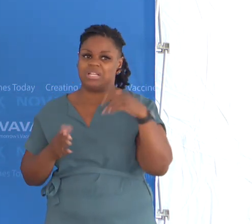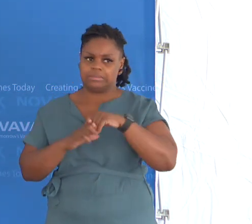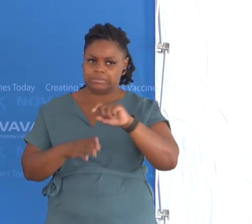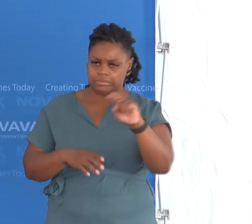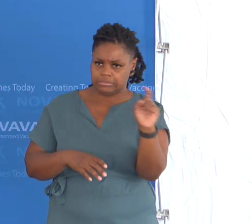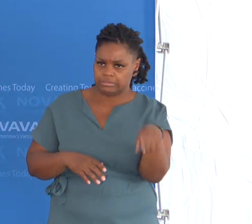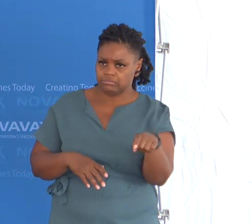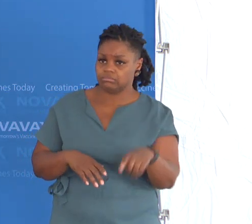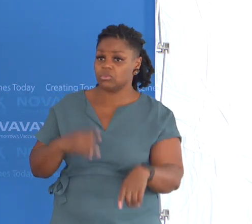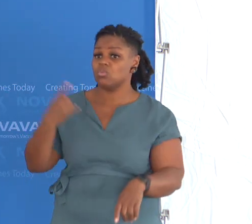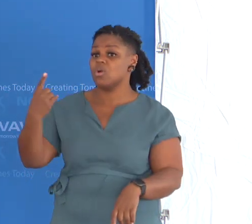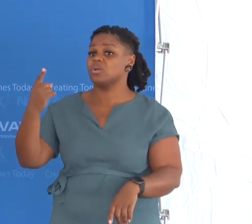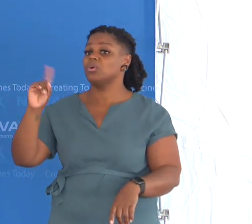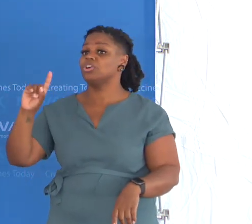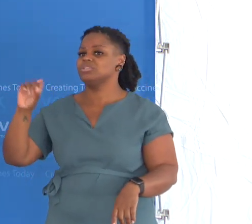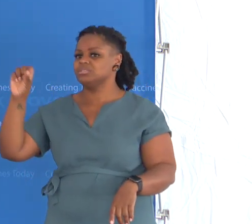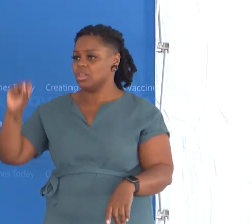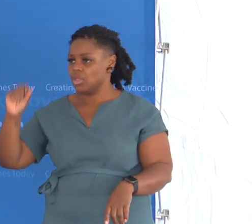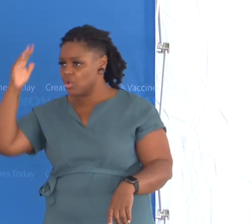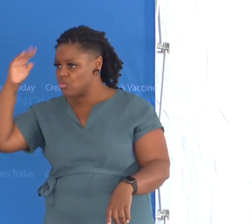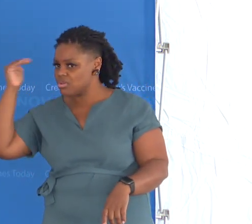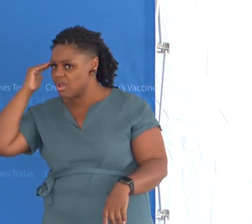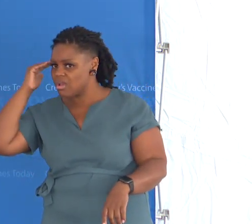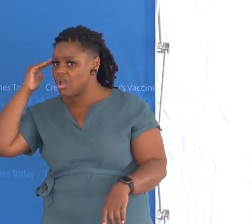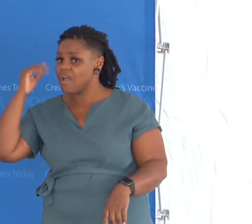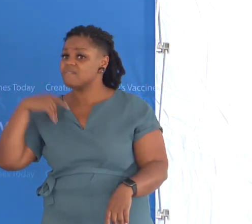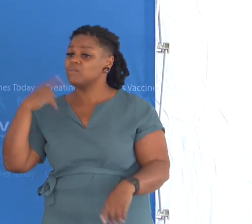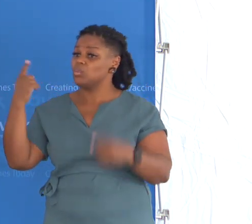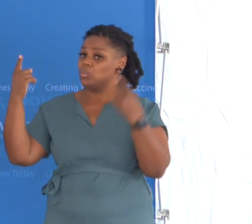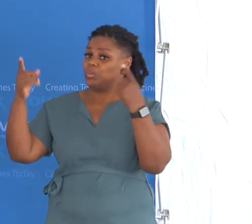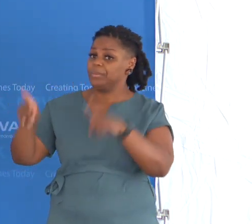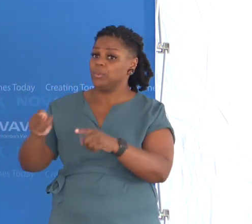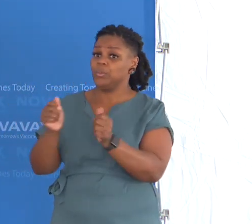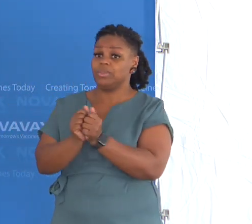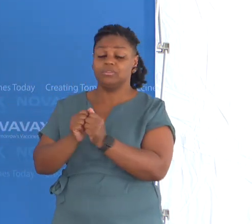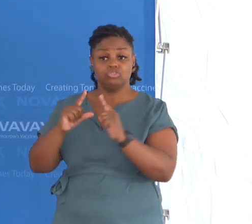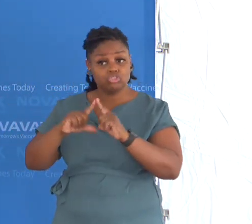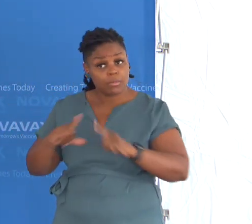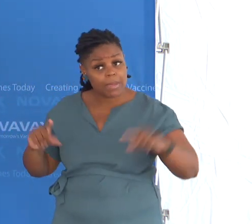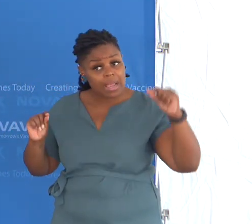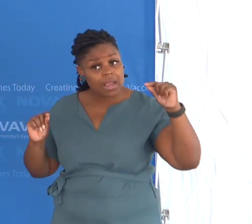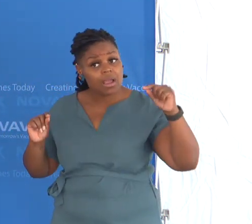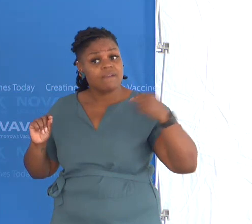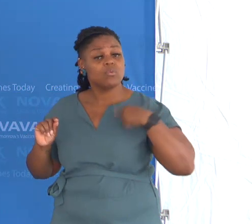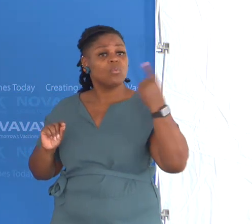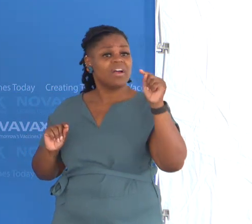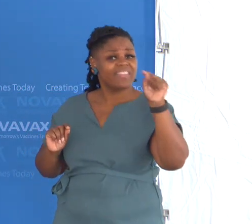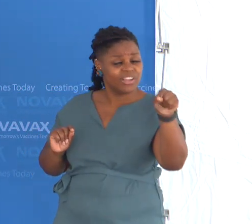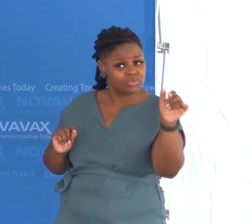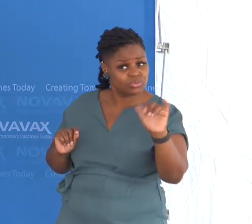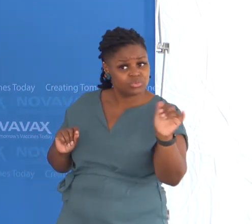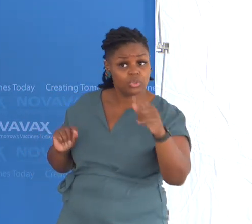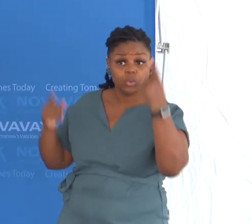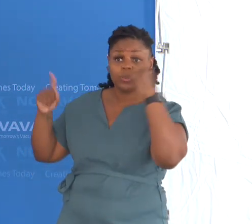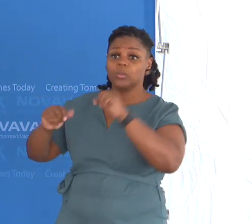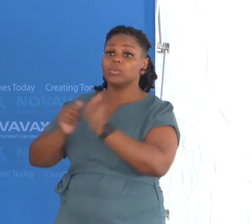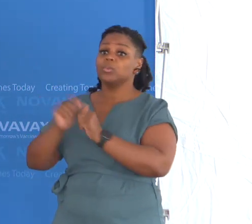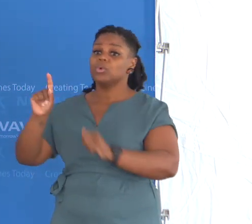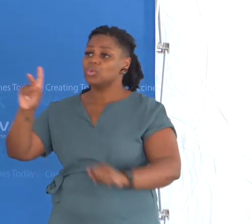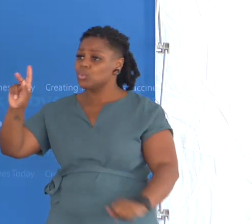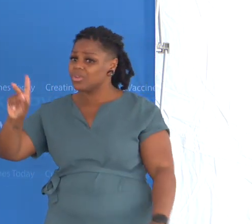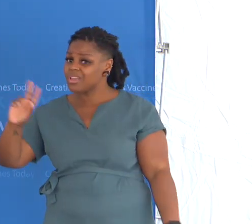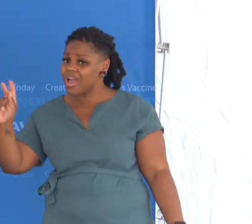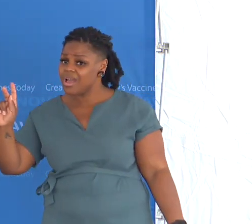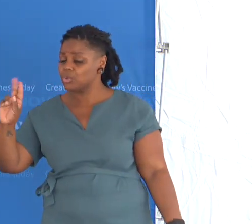We have an agreement with Takeda of Japan to make it there. We've got an agreement in the UK for